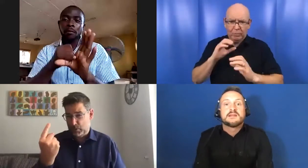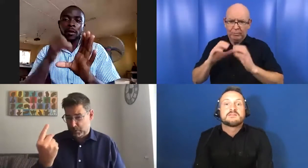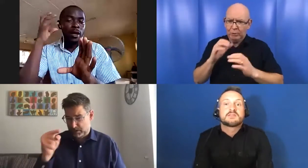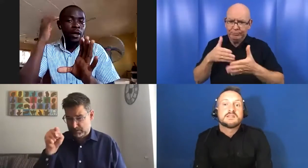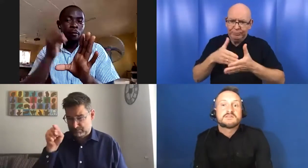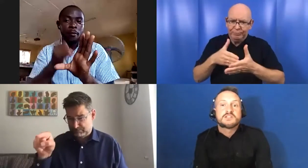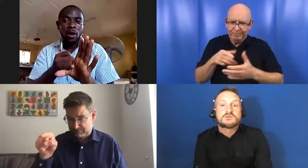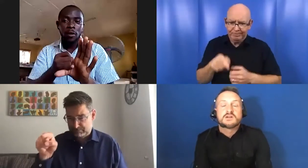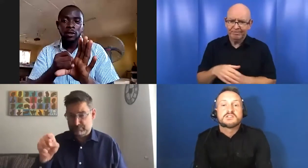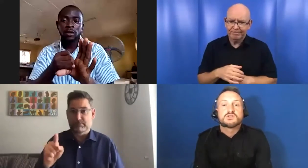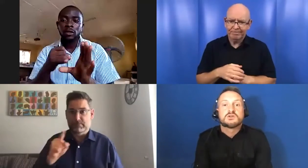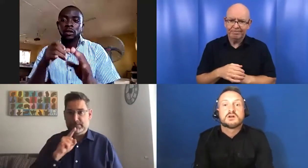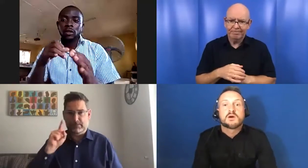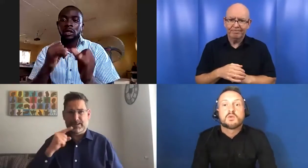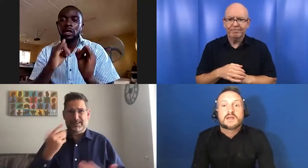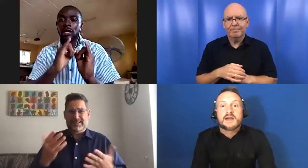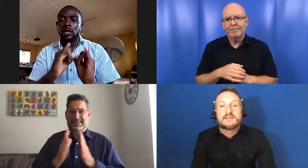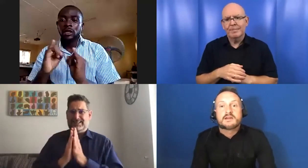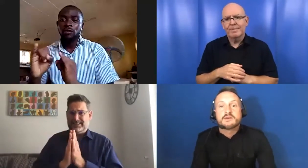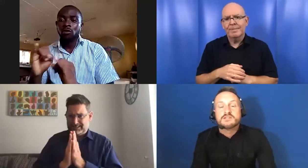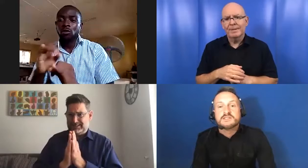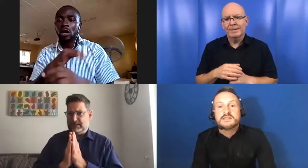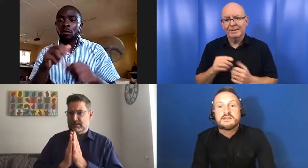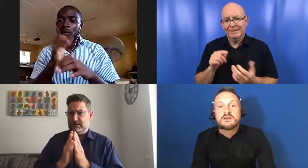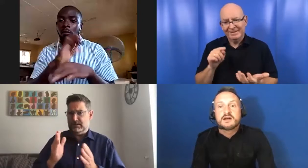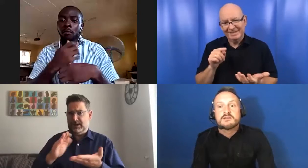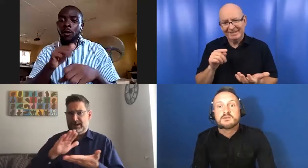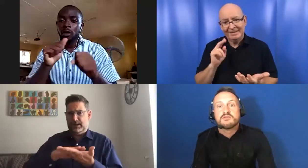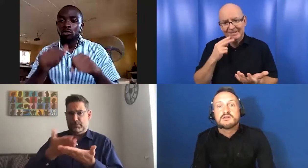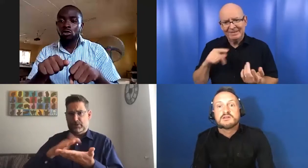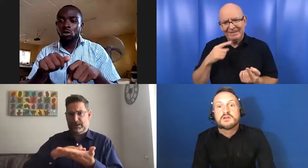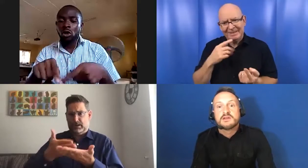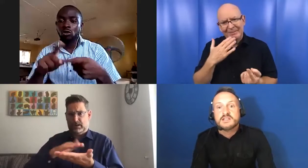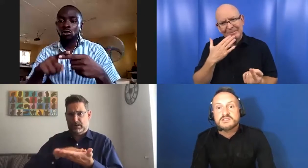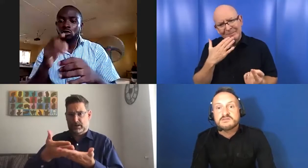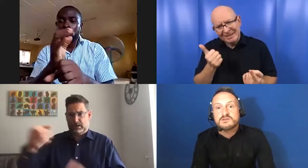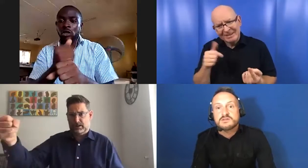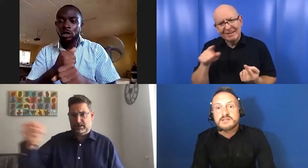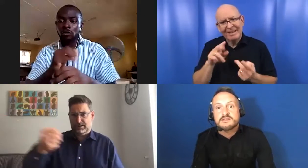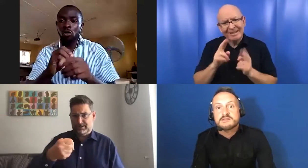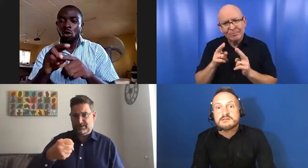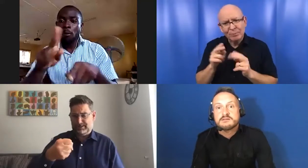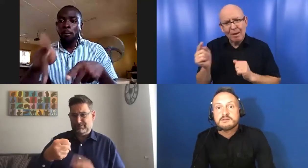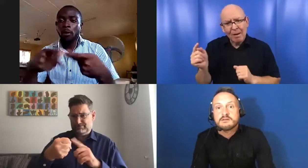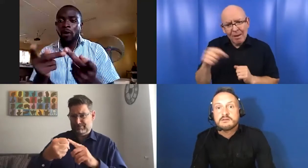It leaves individuals unsure about what care they're going to receive and has provided communication